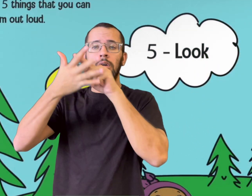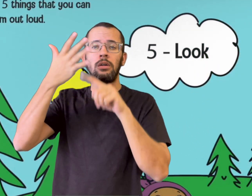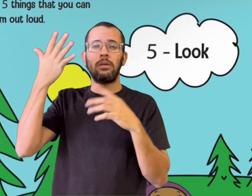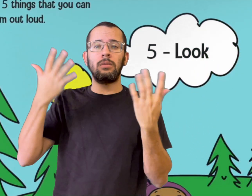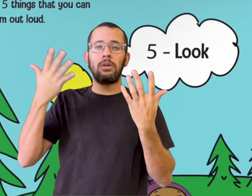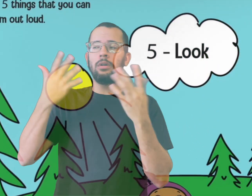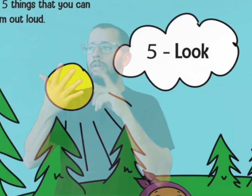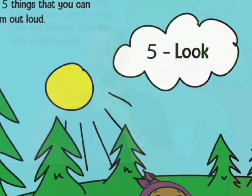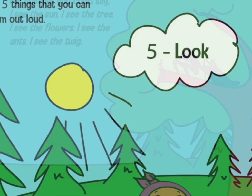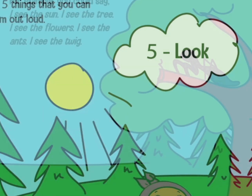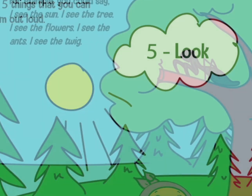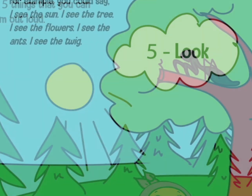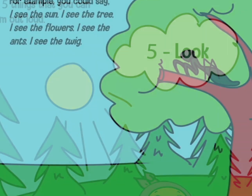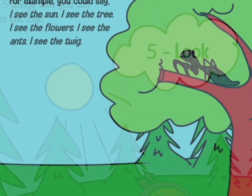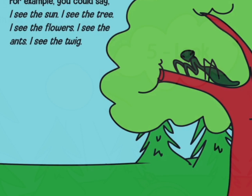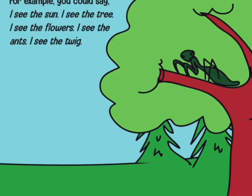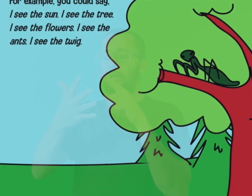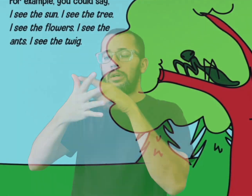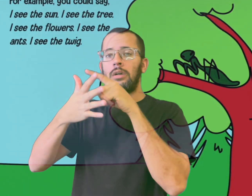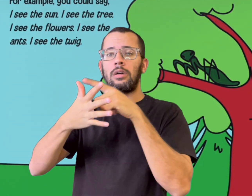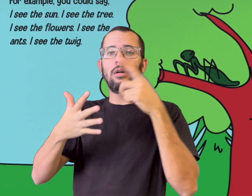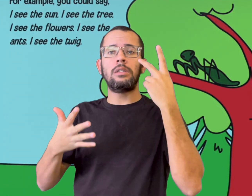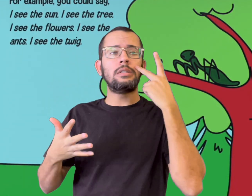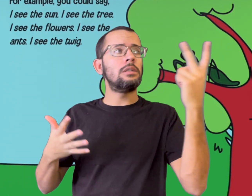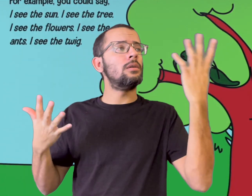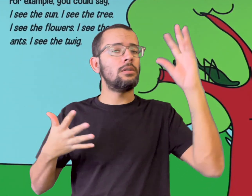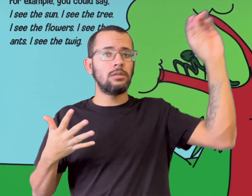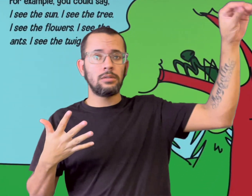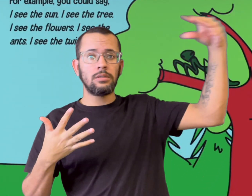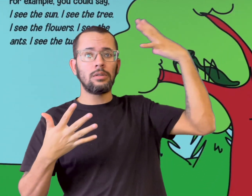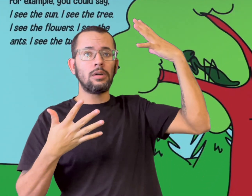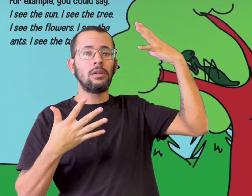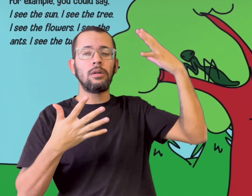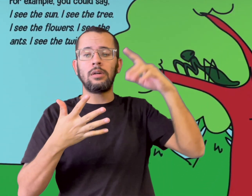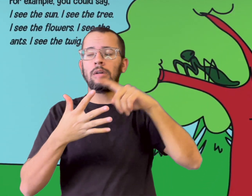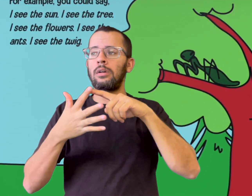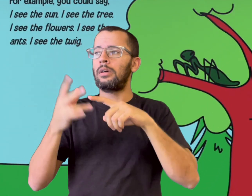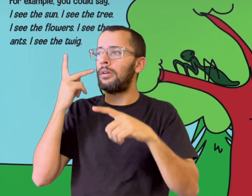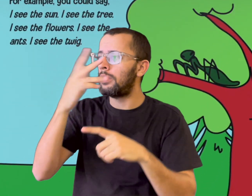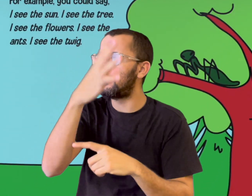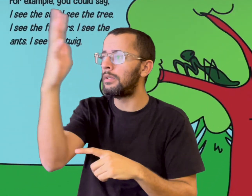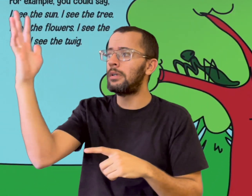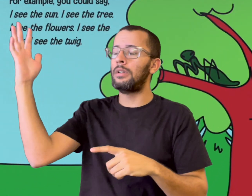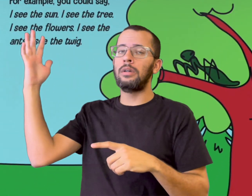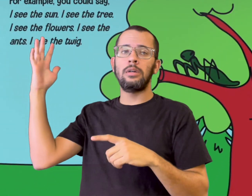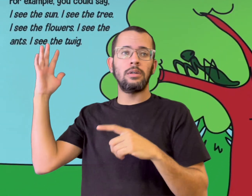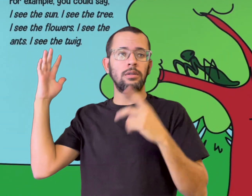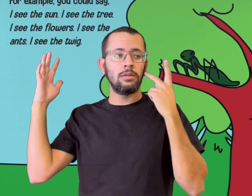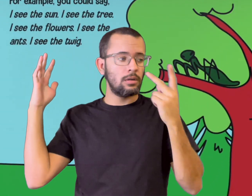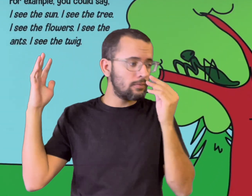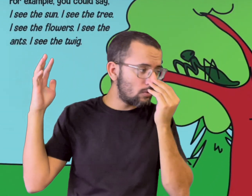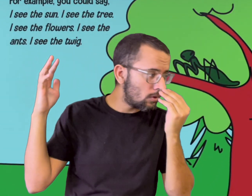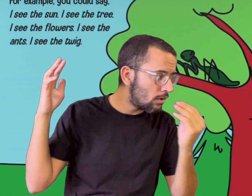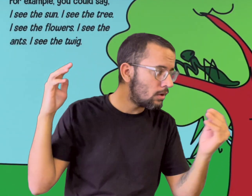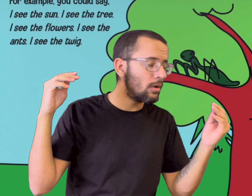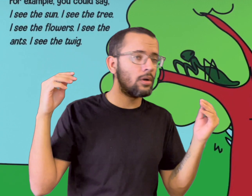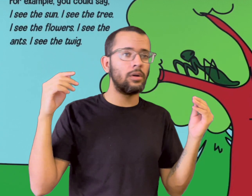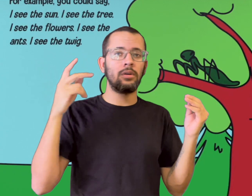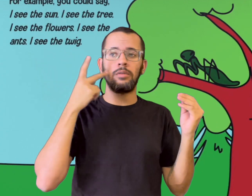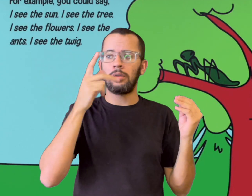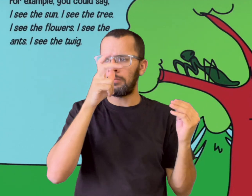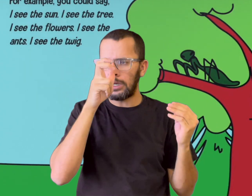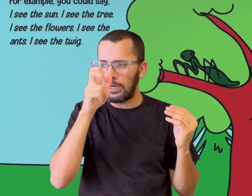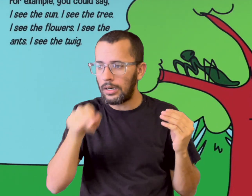Look around for 5 things that you can see and say them out loud. For example, you could say, I see the sun, I see the